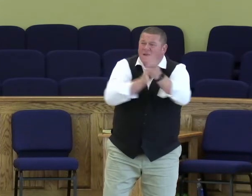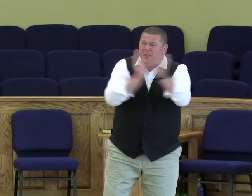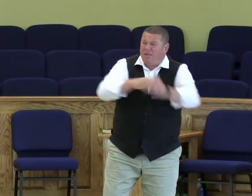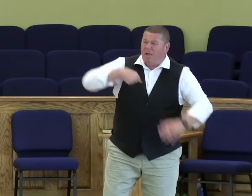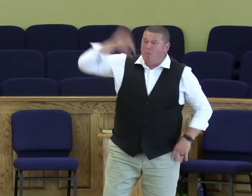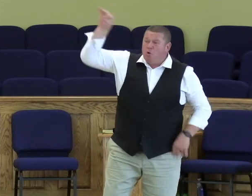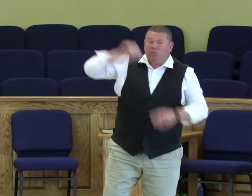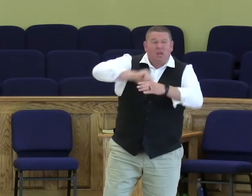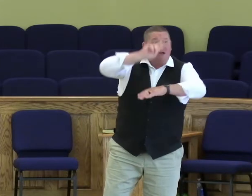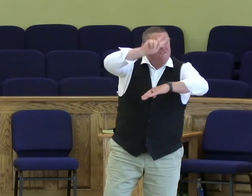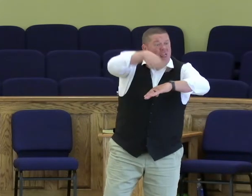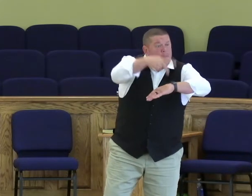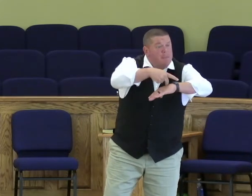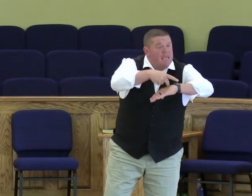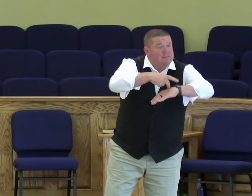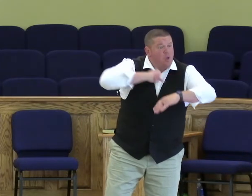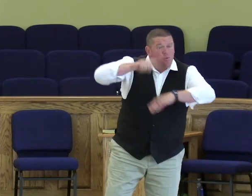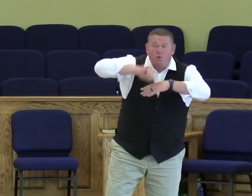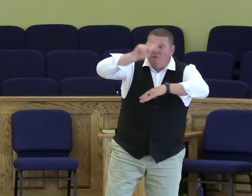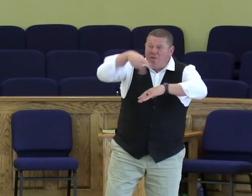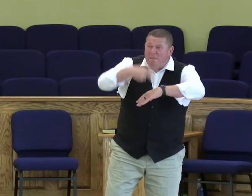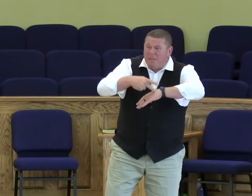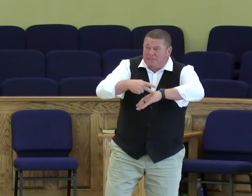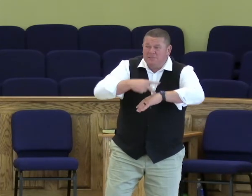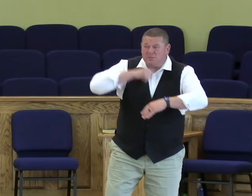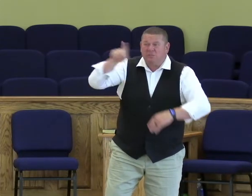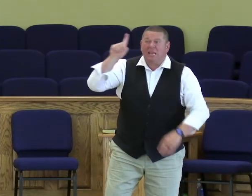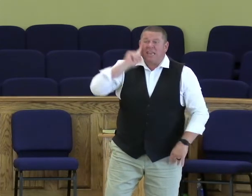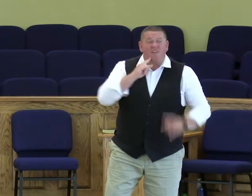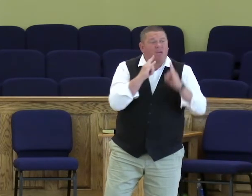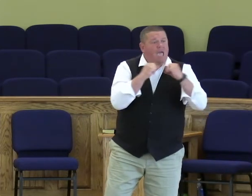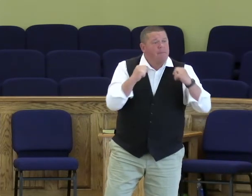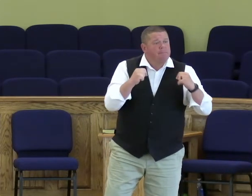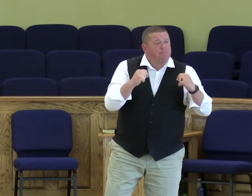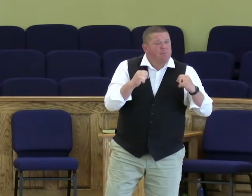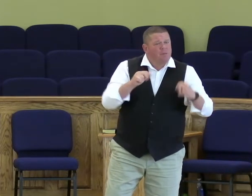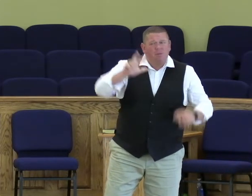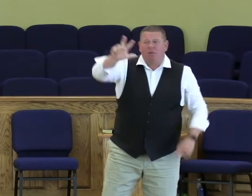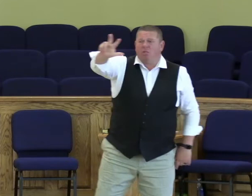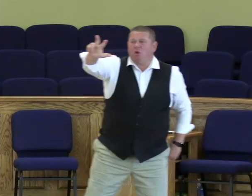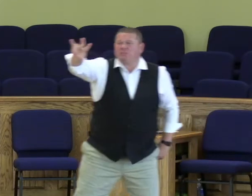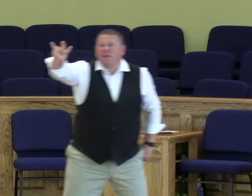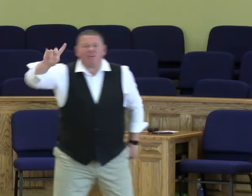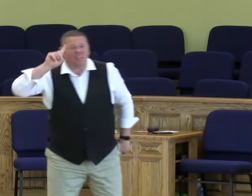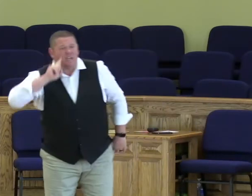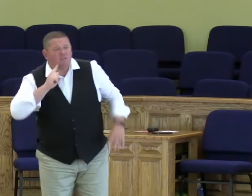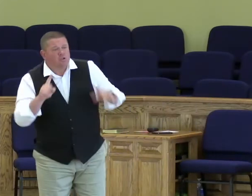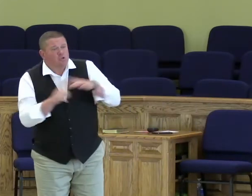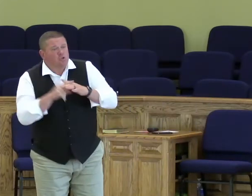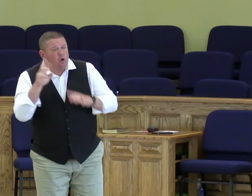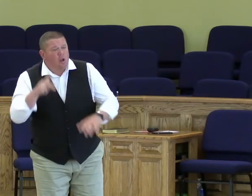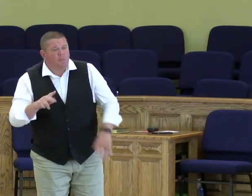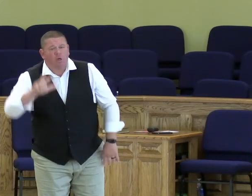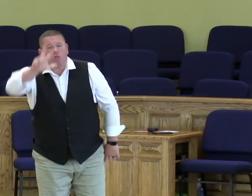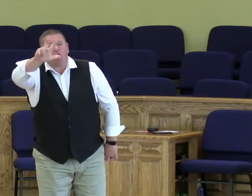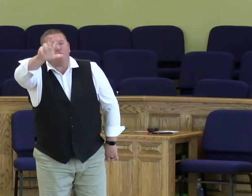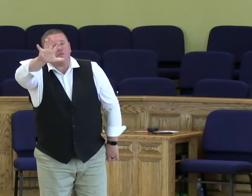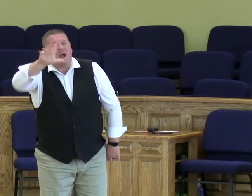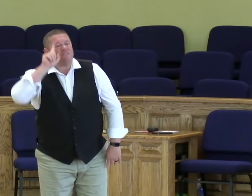the world. I preach in the Philippines. I went to a deaf camp there. 37 deaf people showed up.